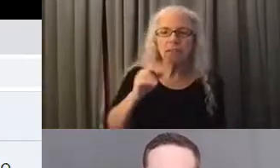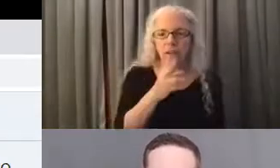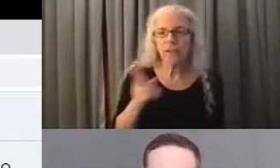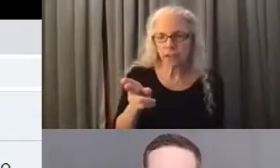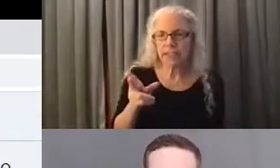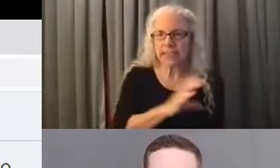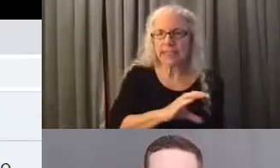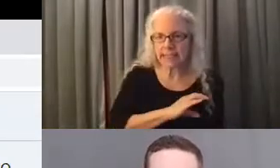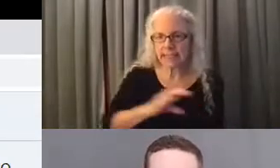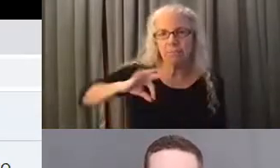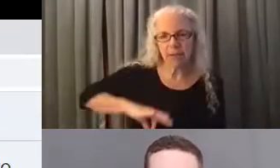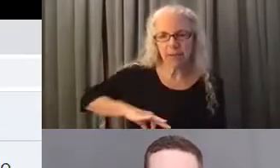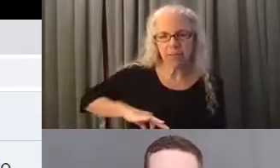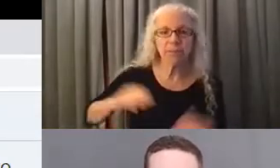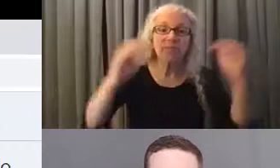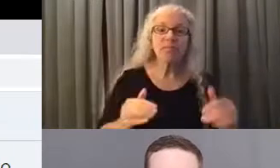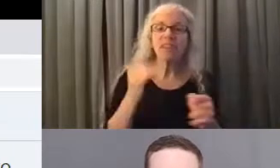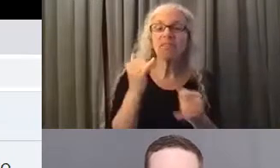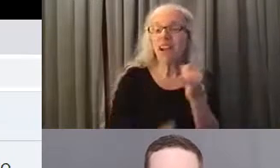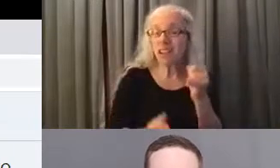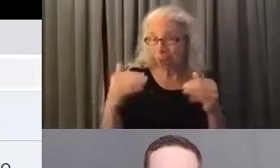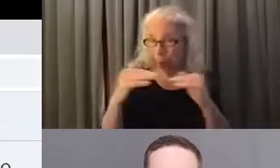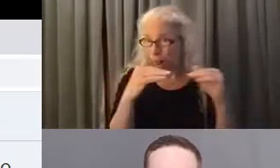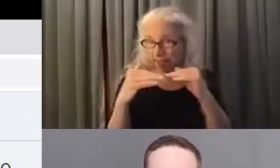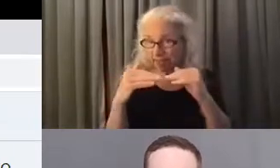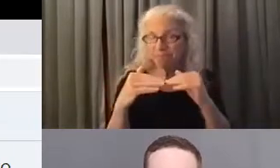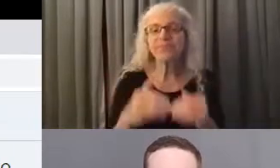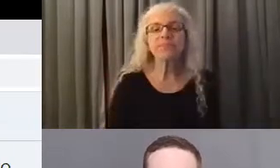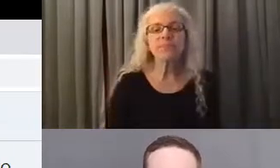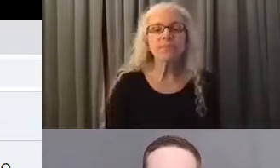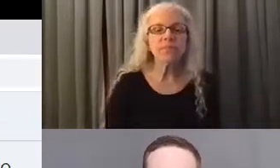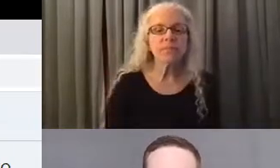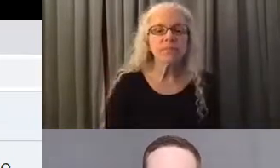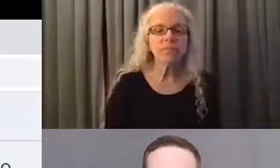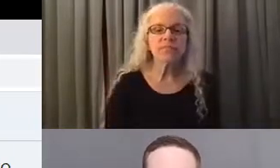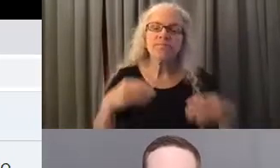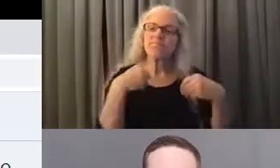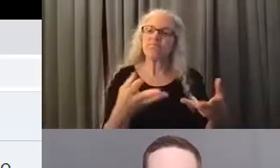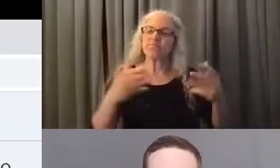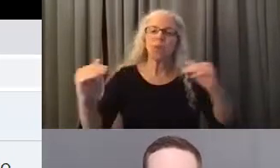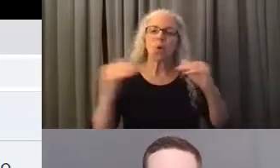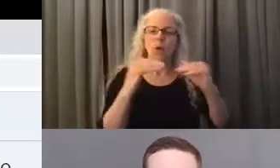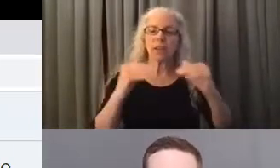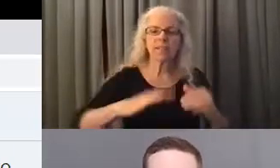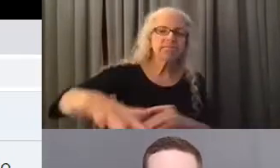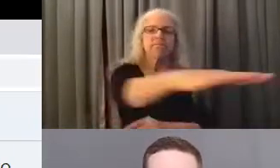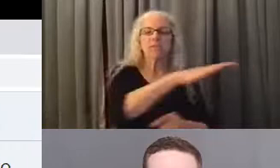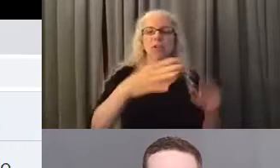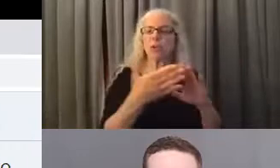Lastly, equality. To promote equality in the community and society for all Rhode Island deaf and hard of